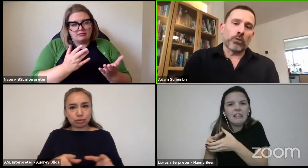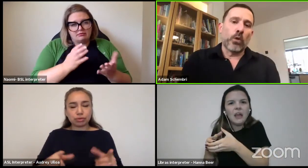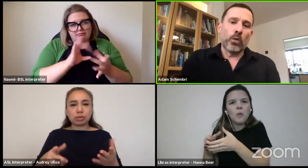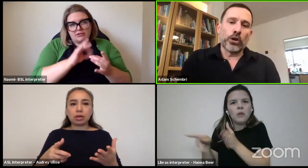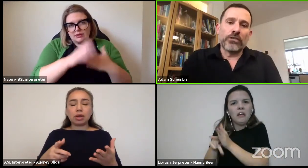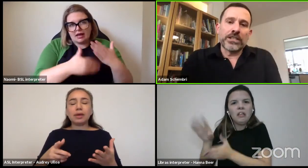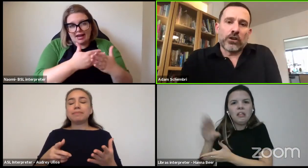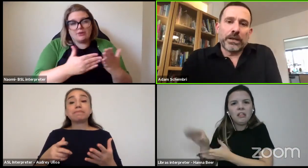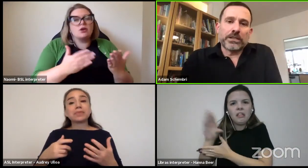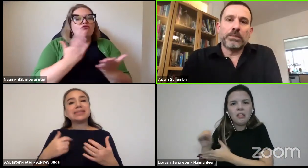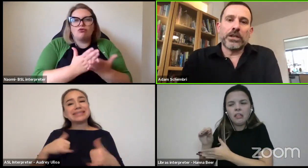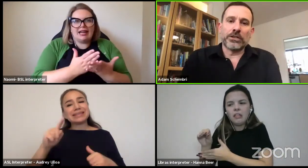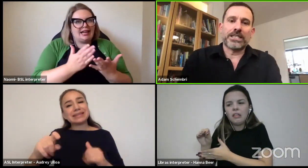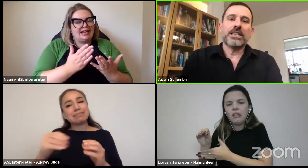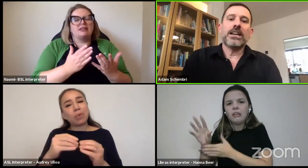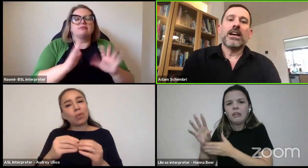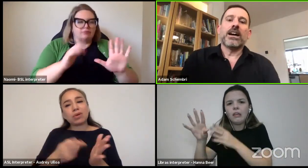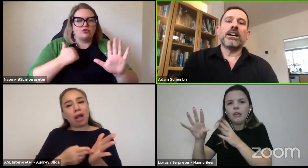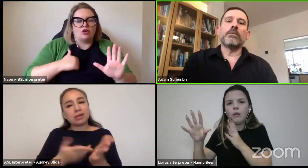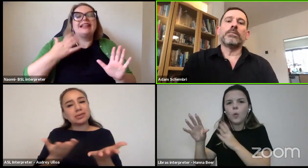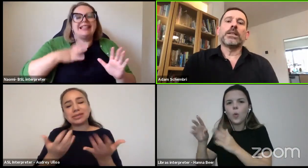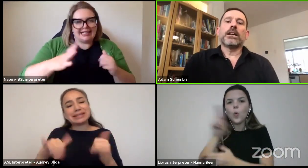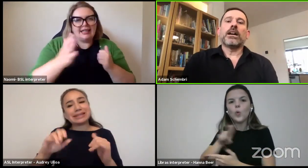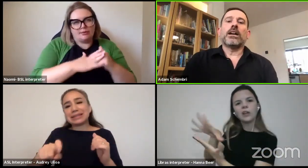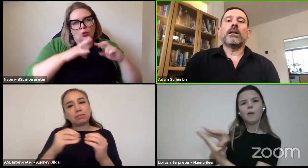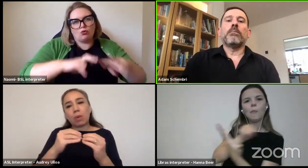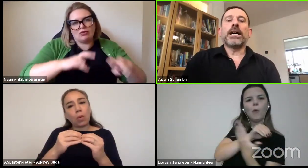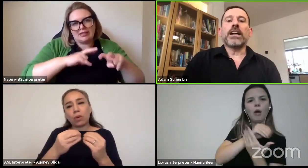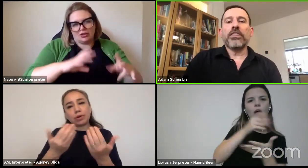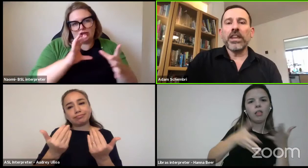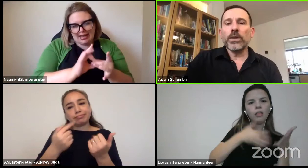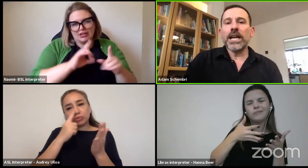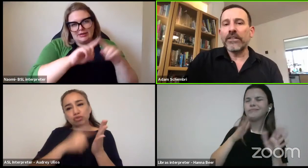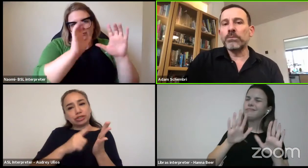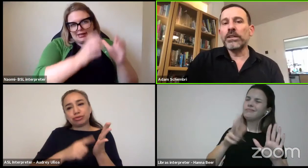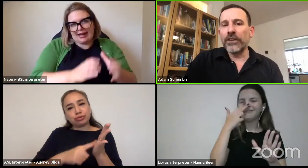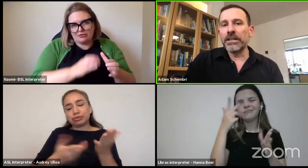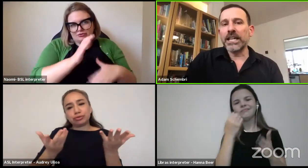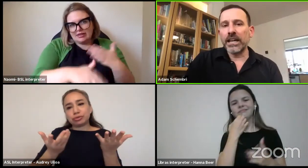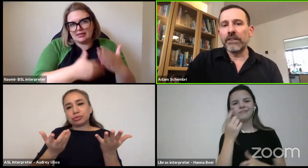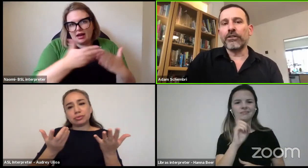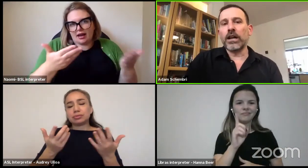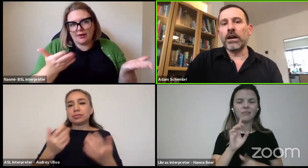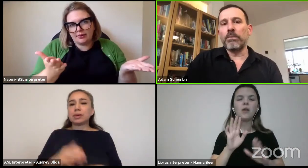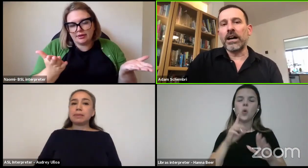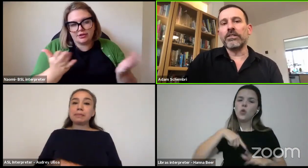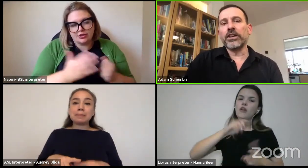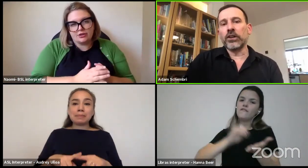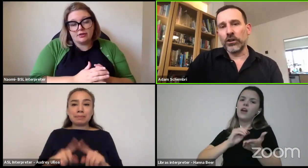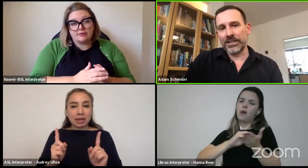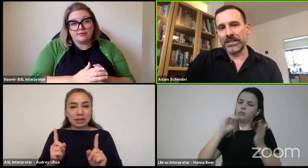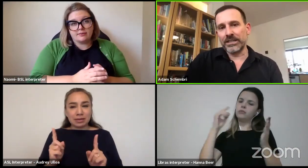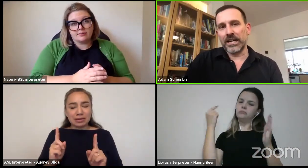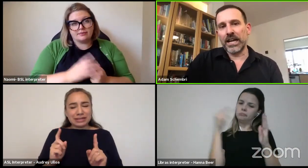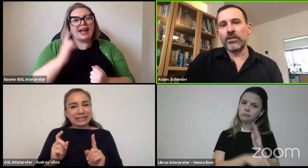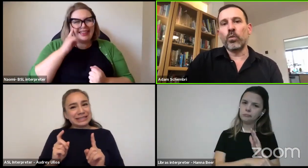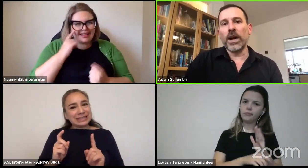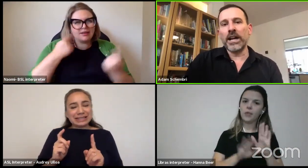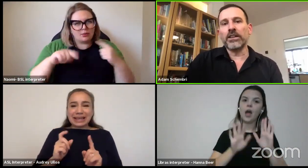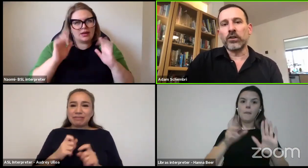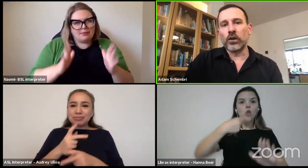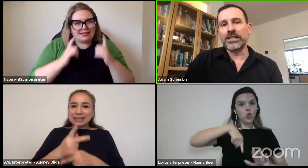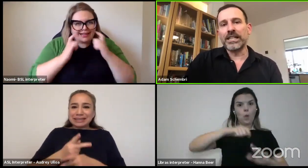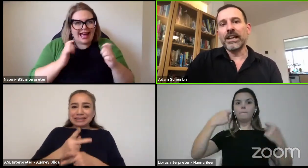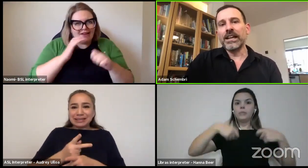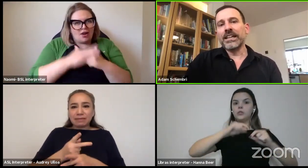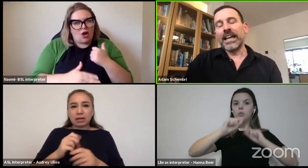to be a lot more work on this topic, to be honest. But I think we have to be very careful about the glosses, okay, and the way